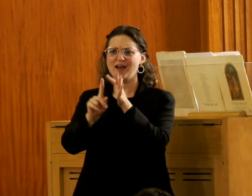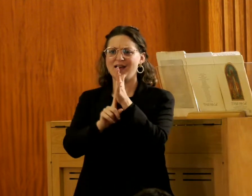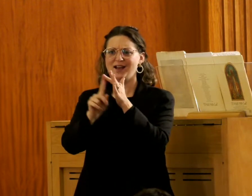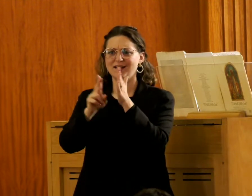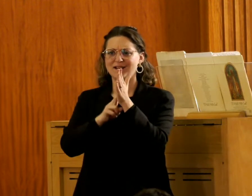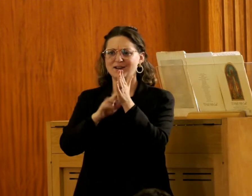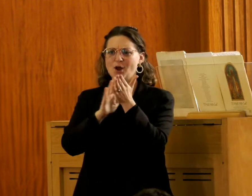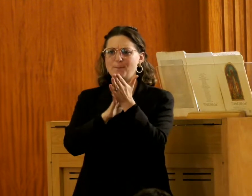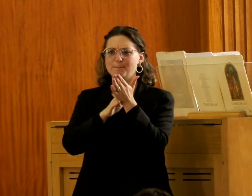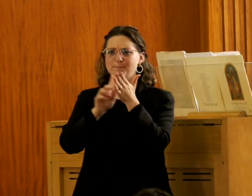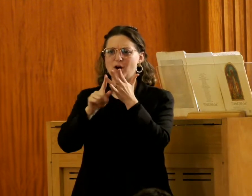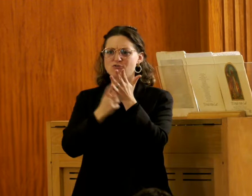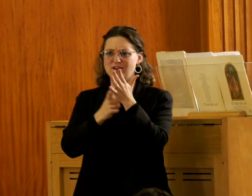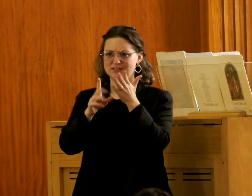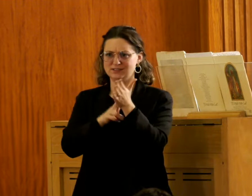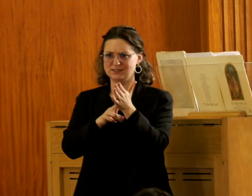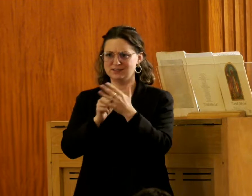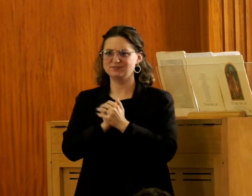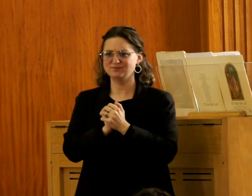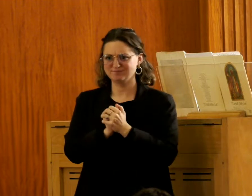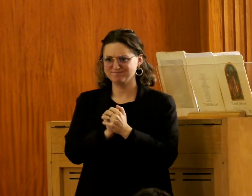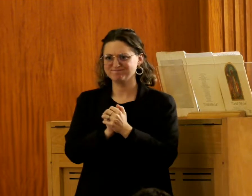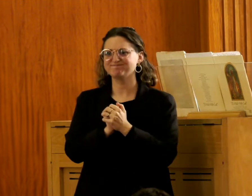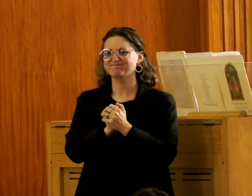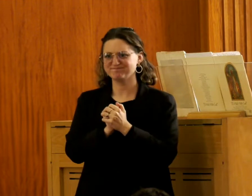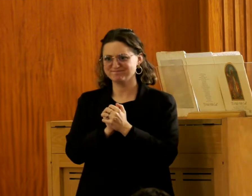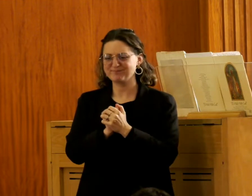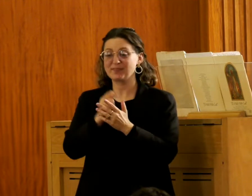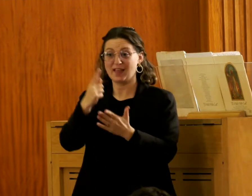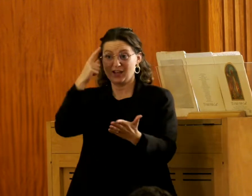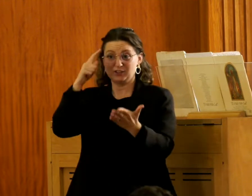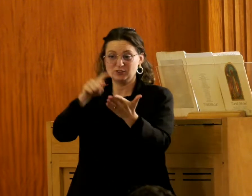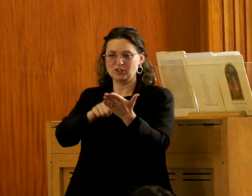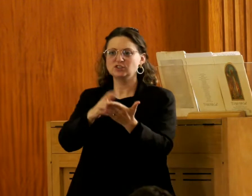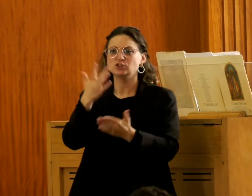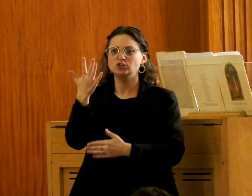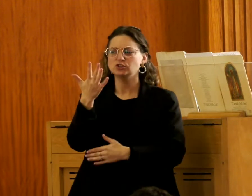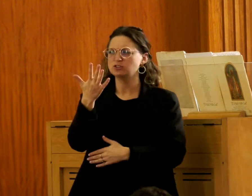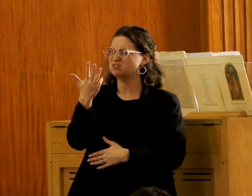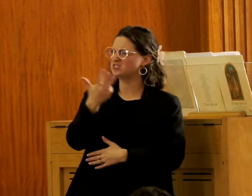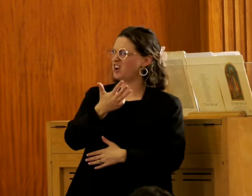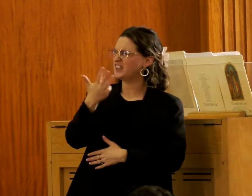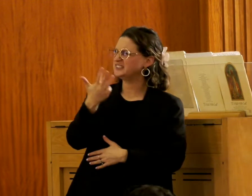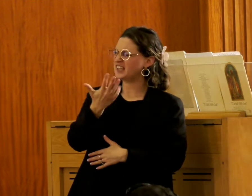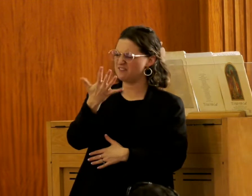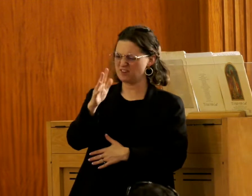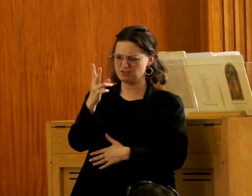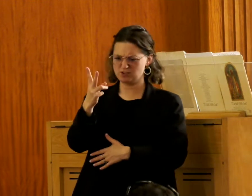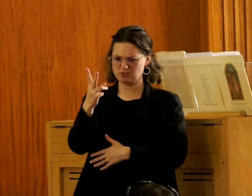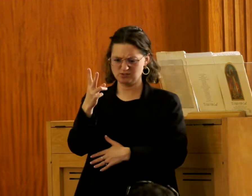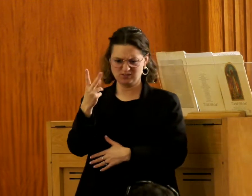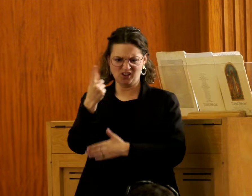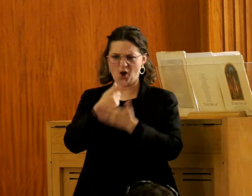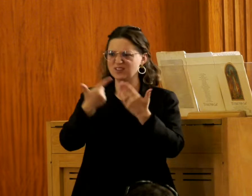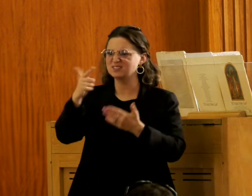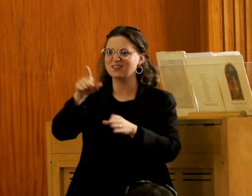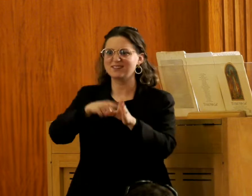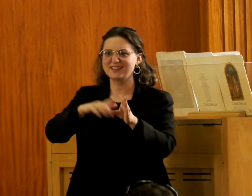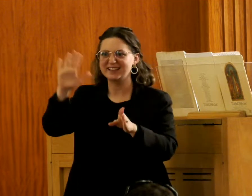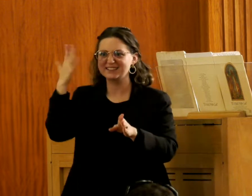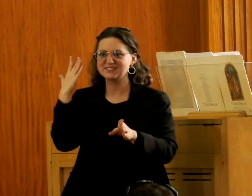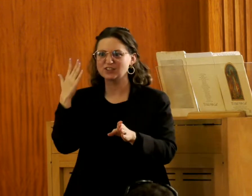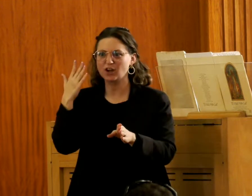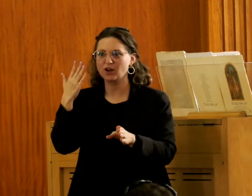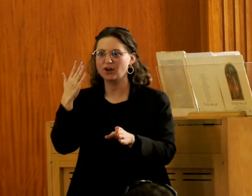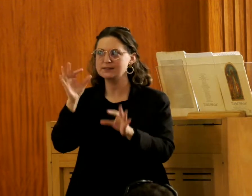strong work ethic was acknowledged in 1952 what's that, only 70 years ago, with a letter